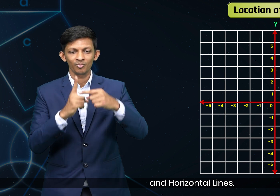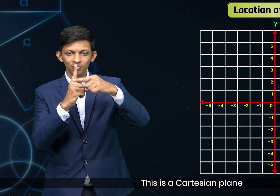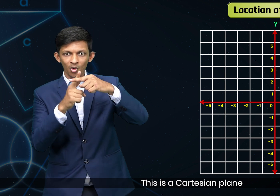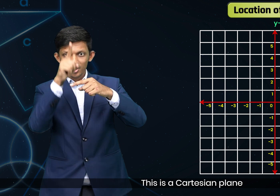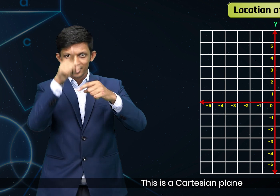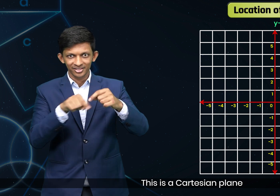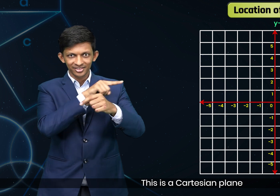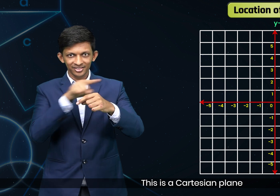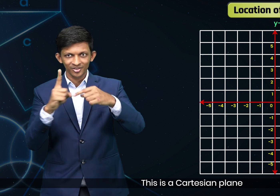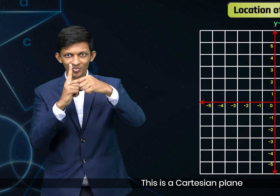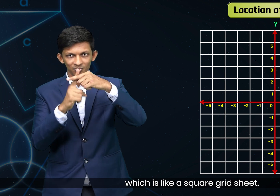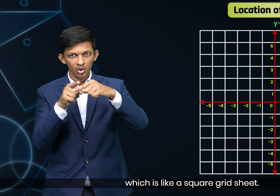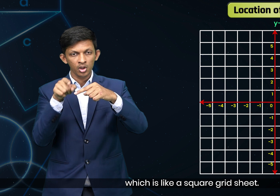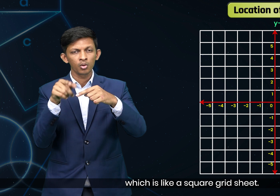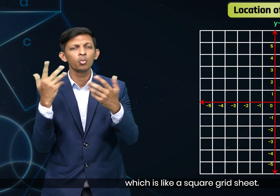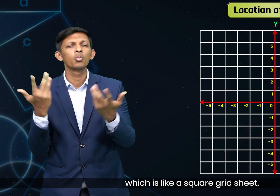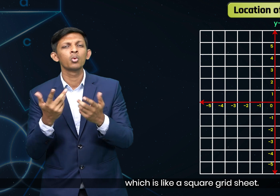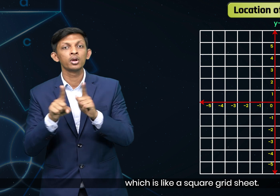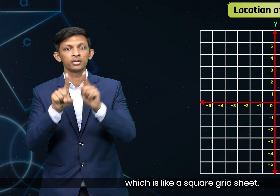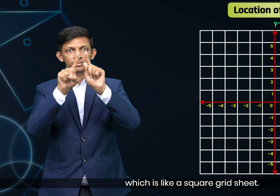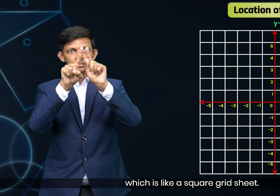This is a Cartesian plane which is like a square grid sheet.